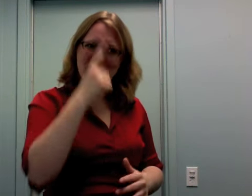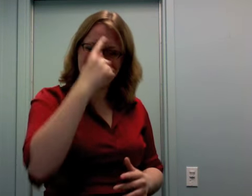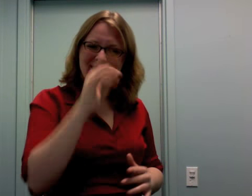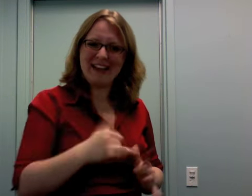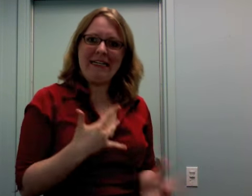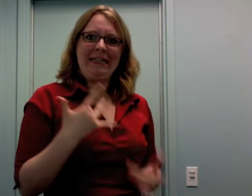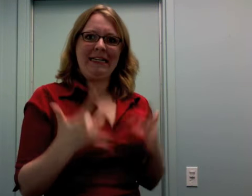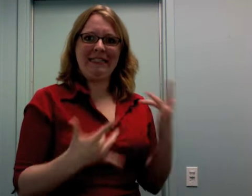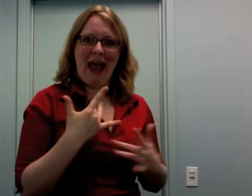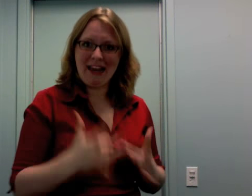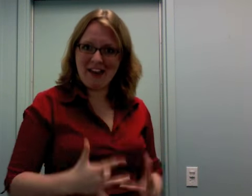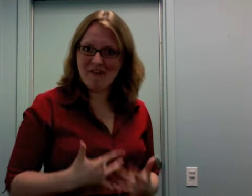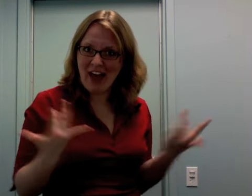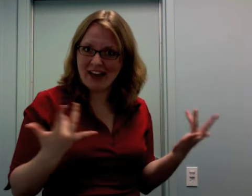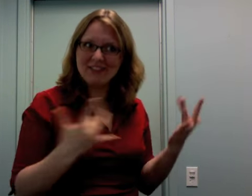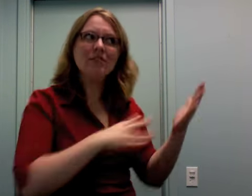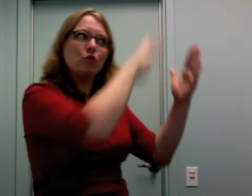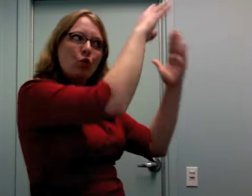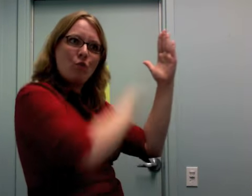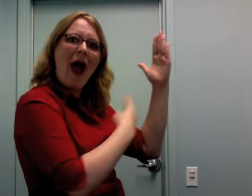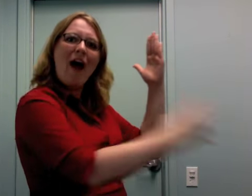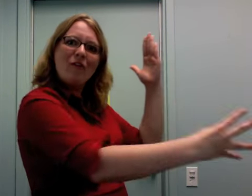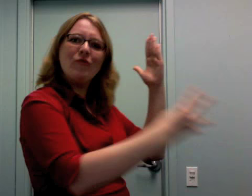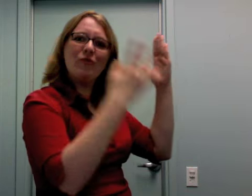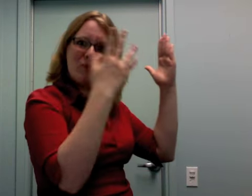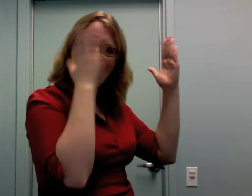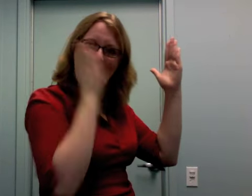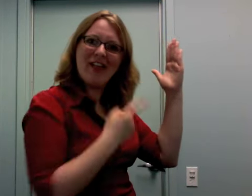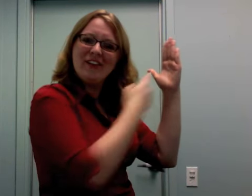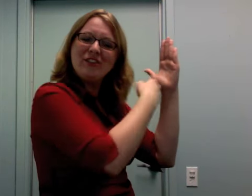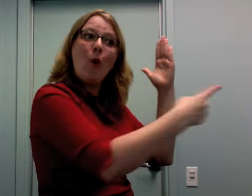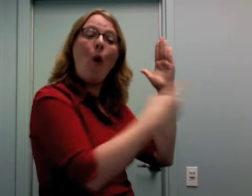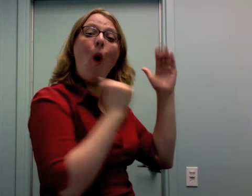event. So, all 3 little pigs leave home.